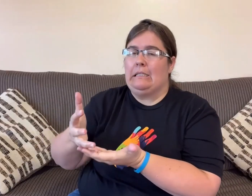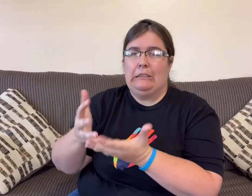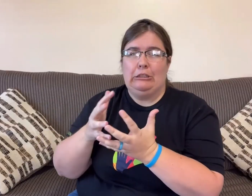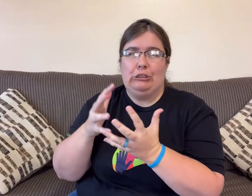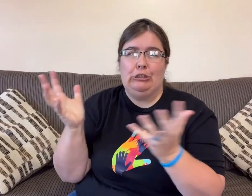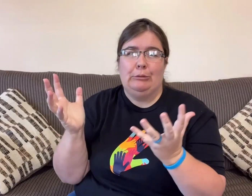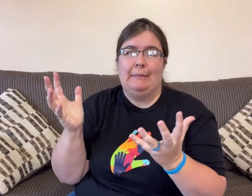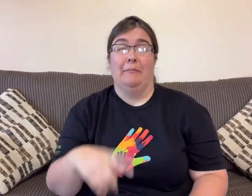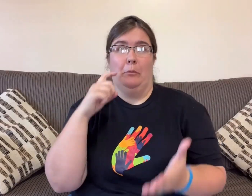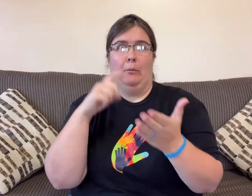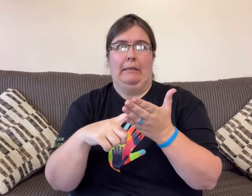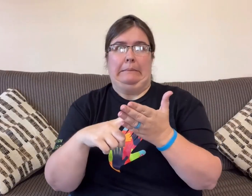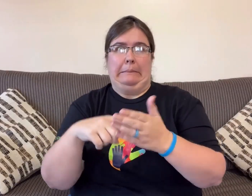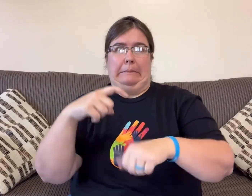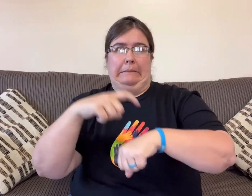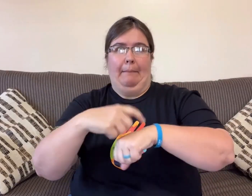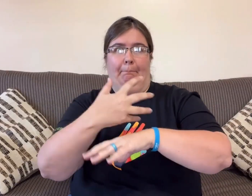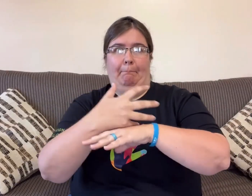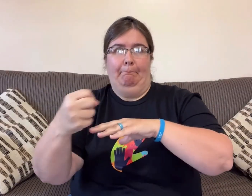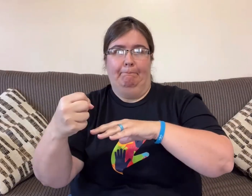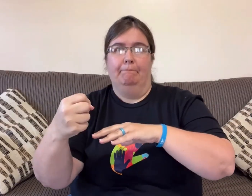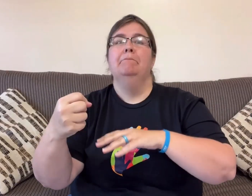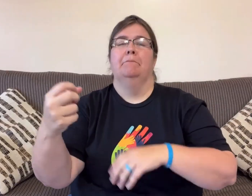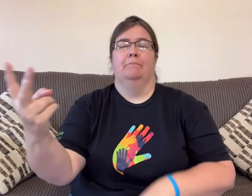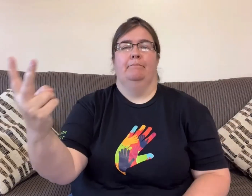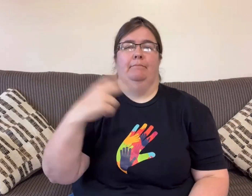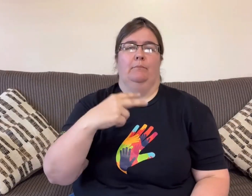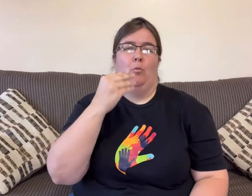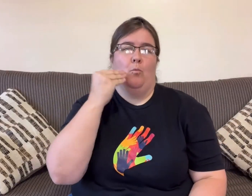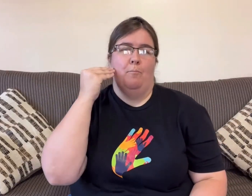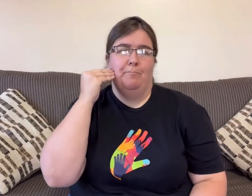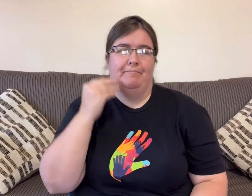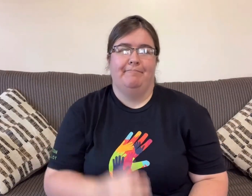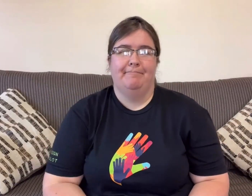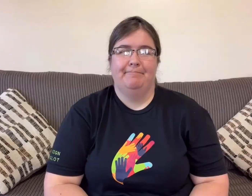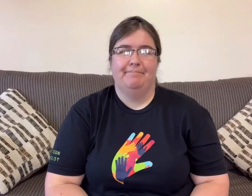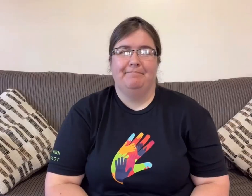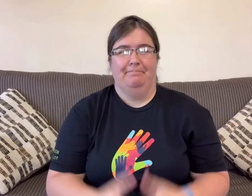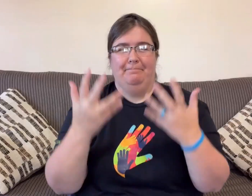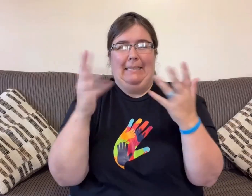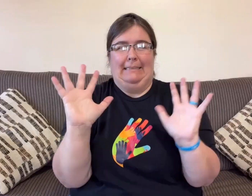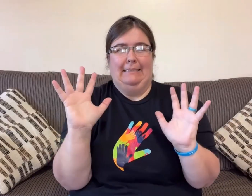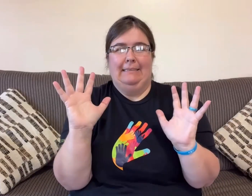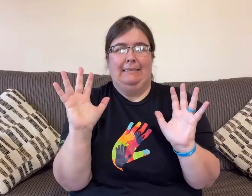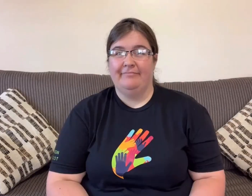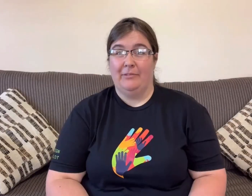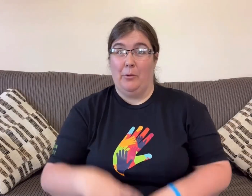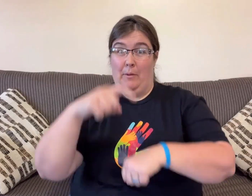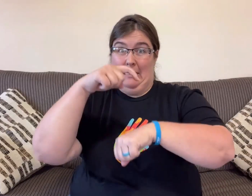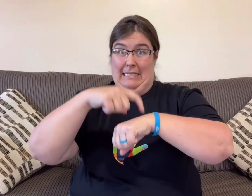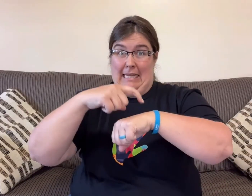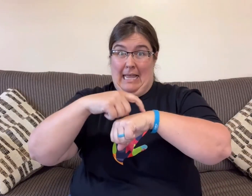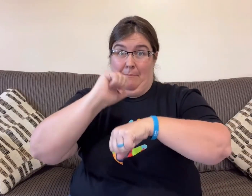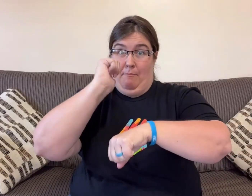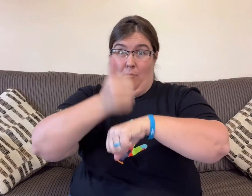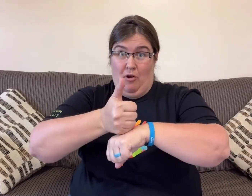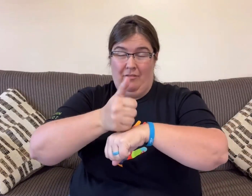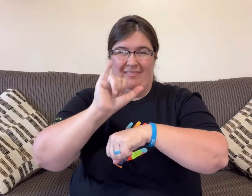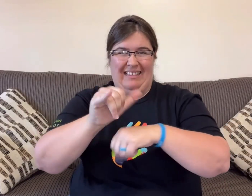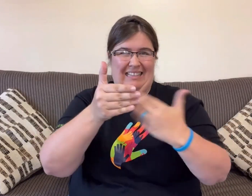much, and then you realized the time and you hurried home. So that's it. So are time markers easy or hard